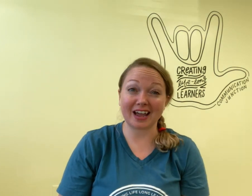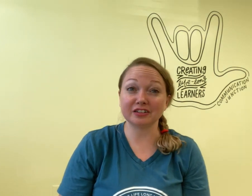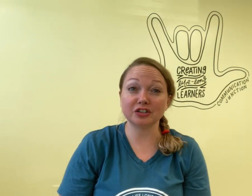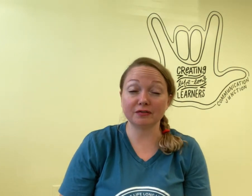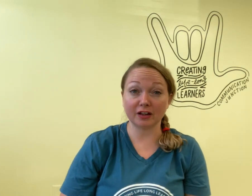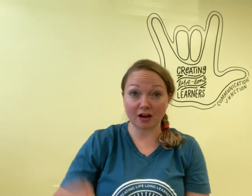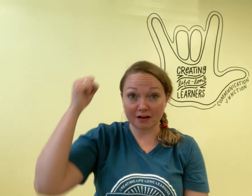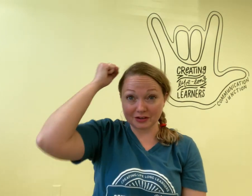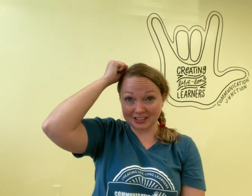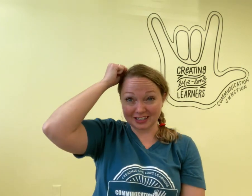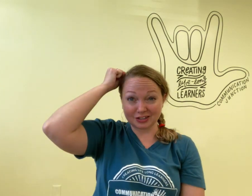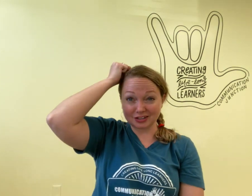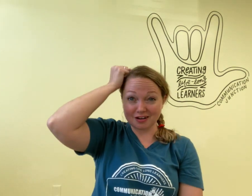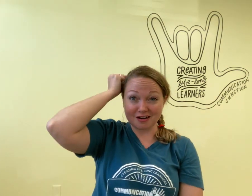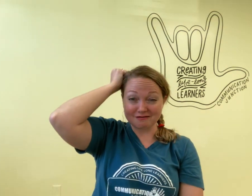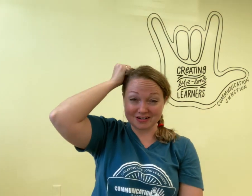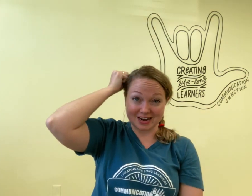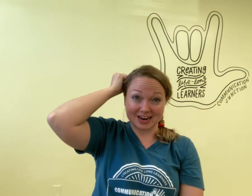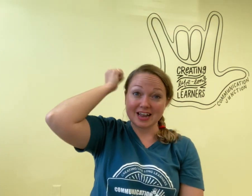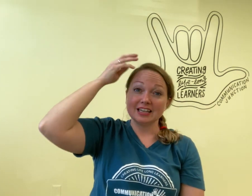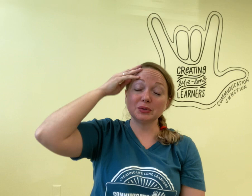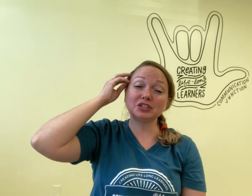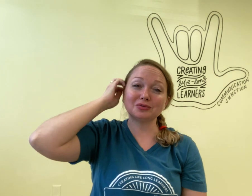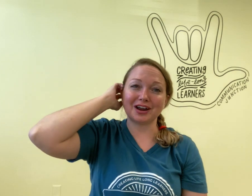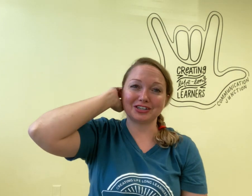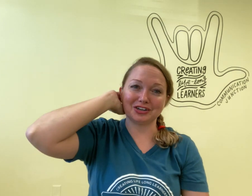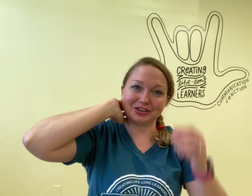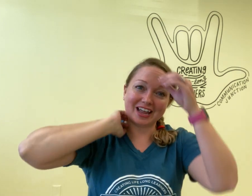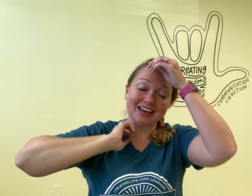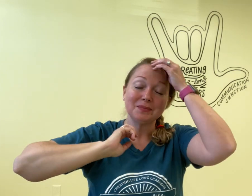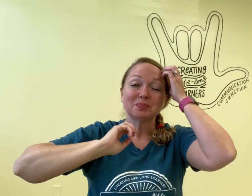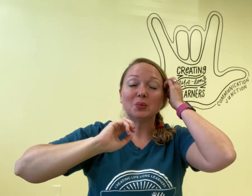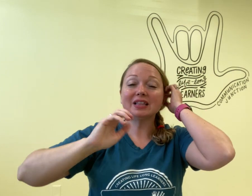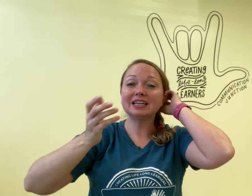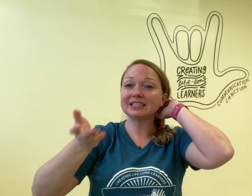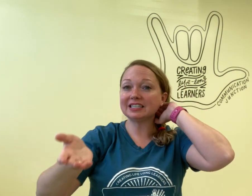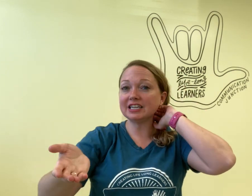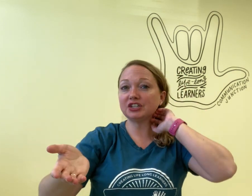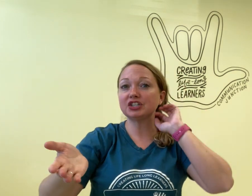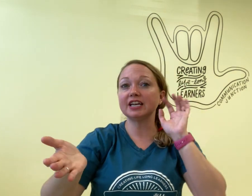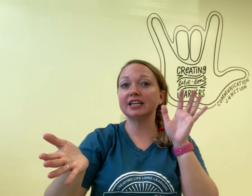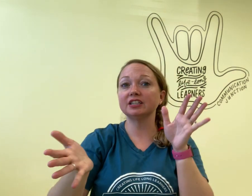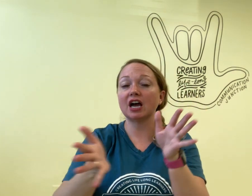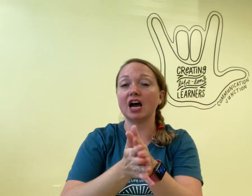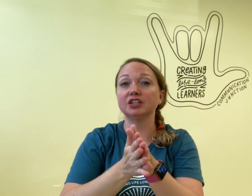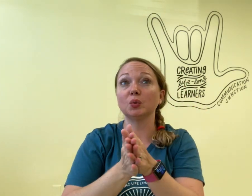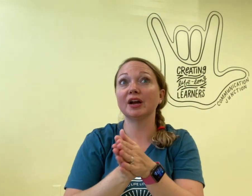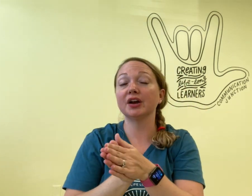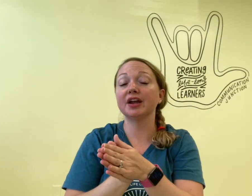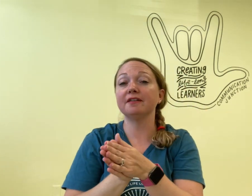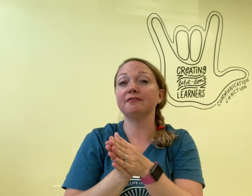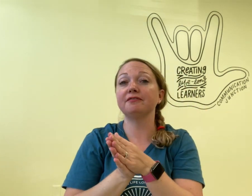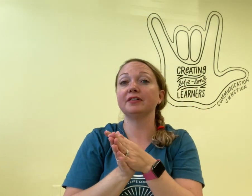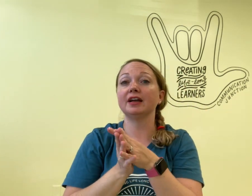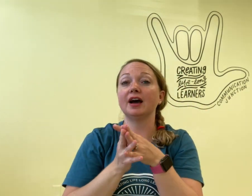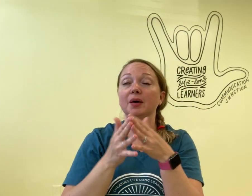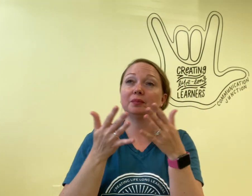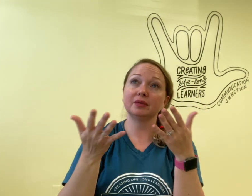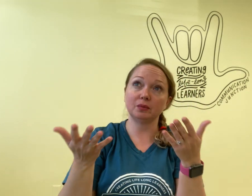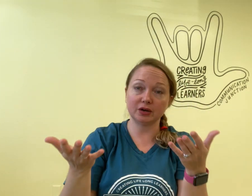and you fell off, you could say sorry. So it's directional, and we like to teach it to where if we don't do it